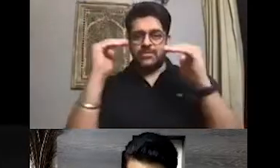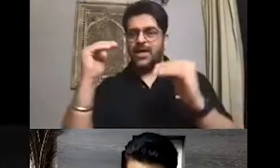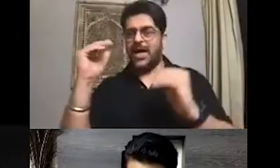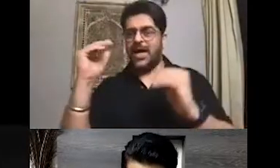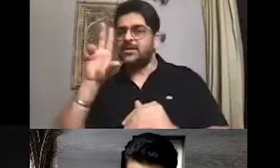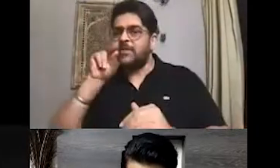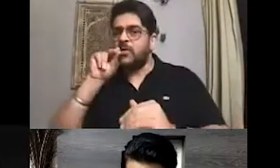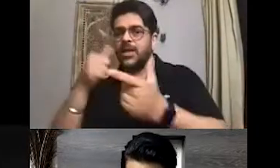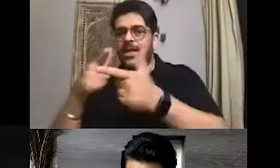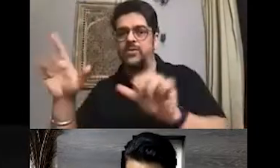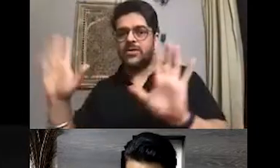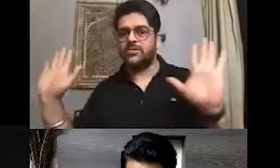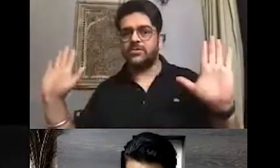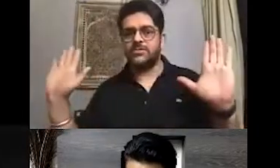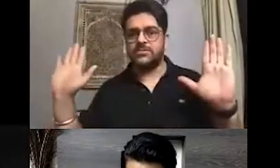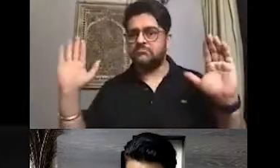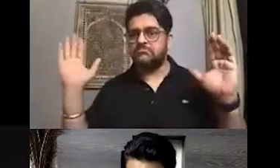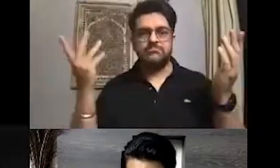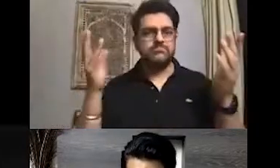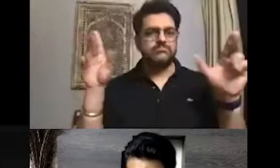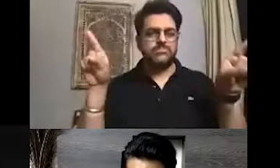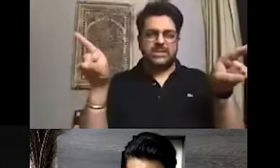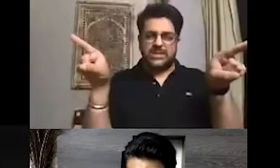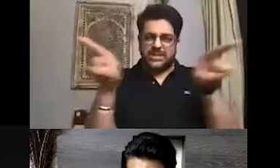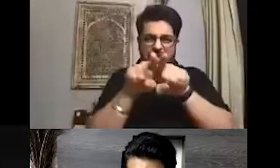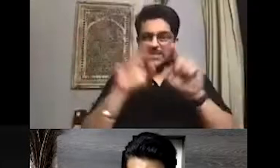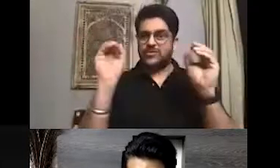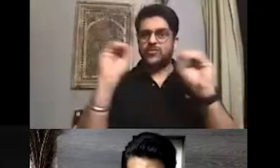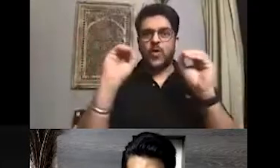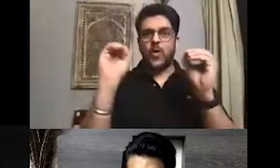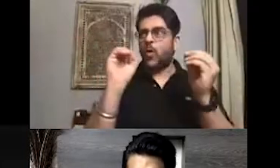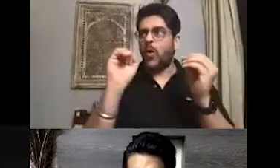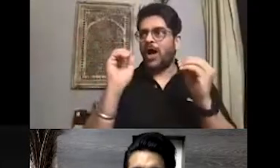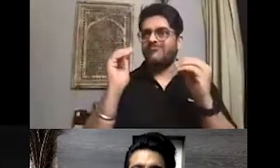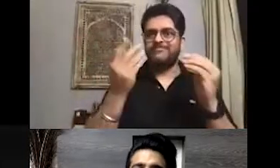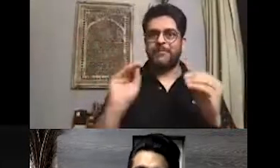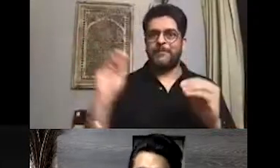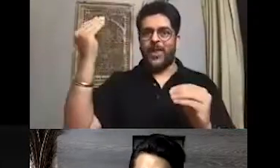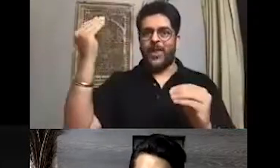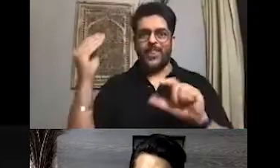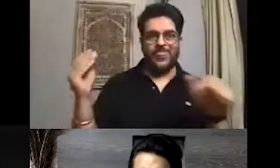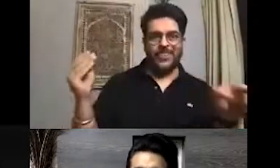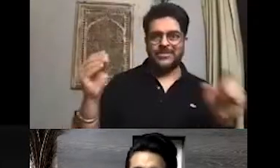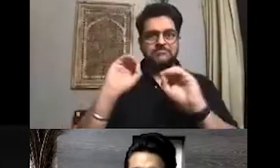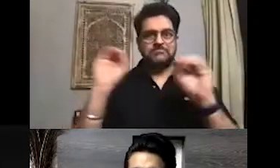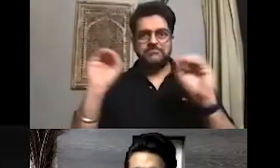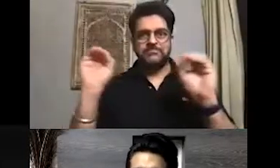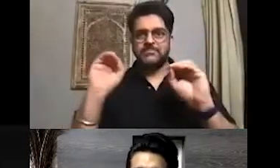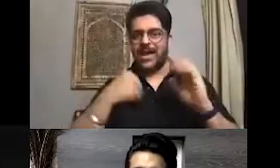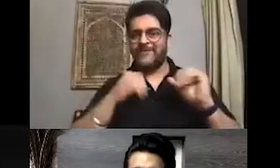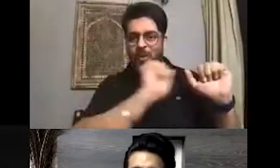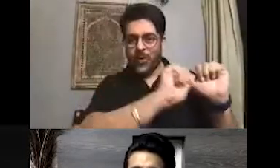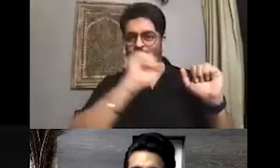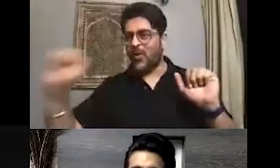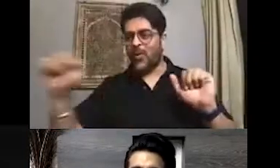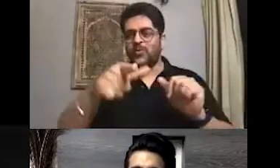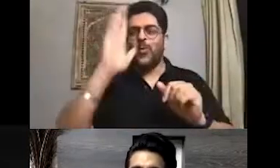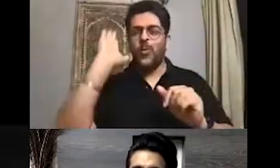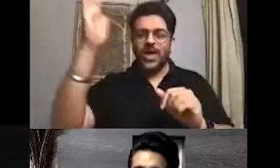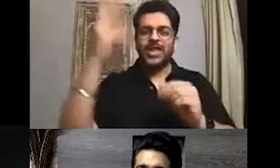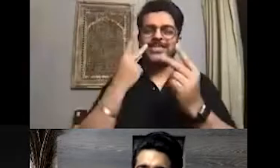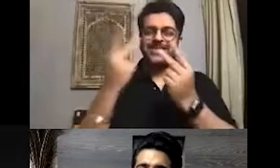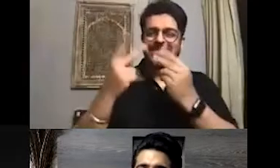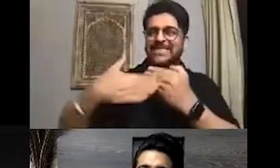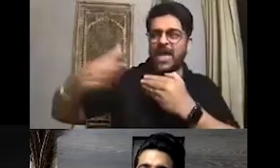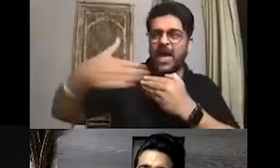So any sign language, if we are using that, is equivalent to spoken language. We can't say that any of the language is